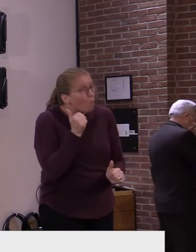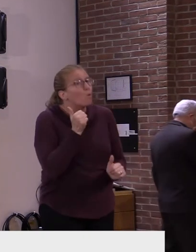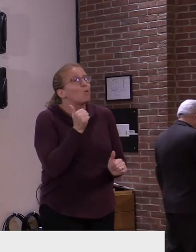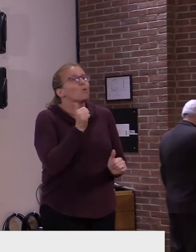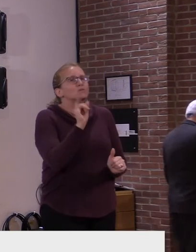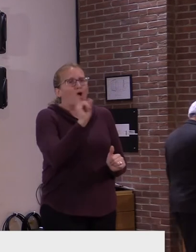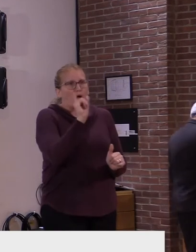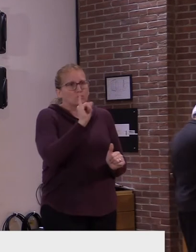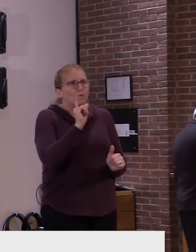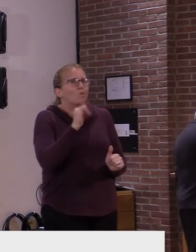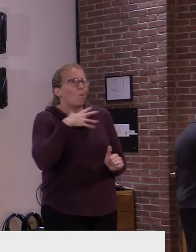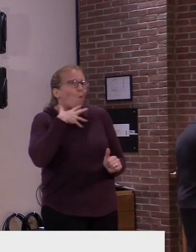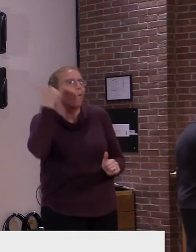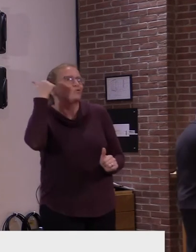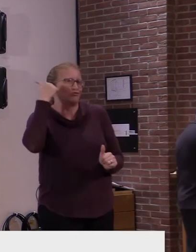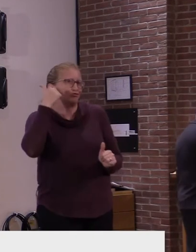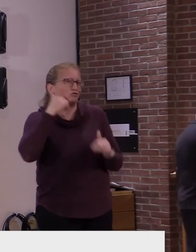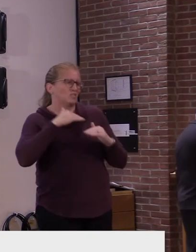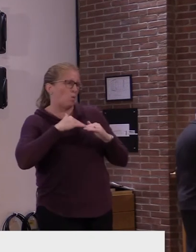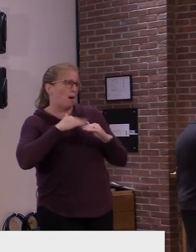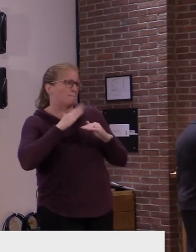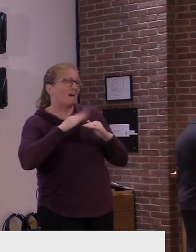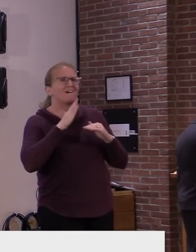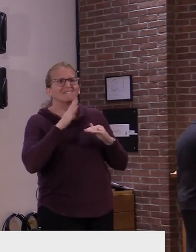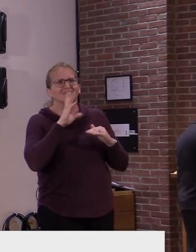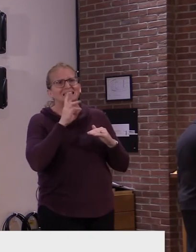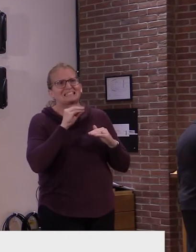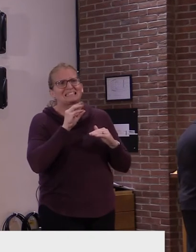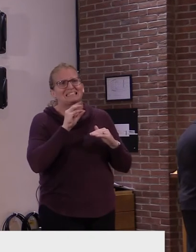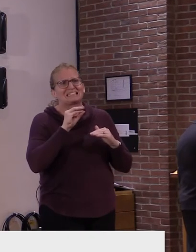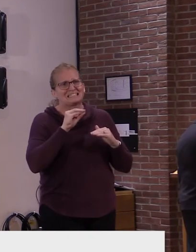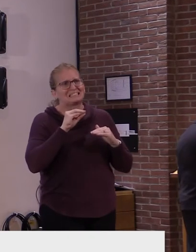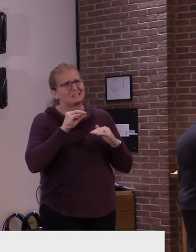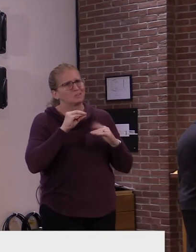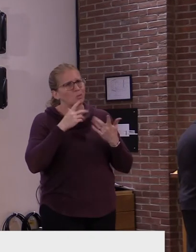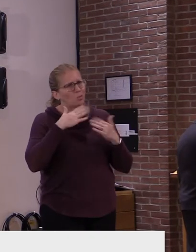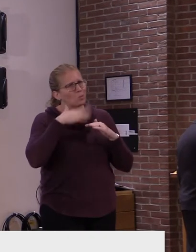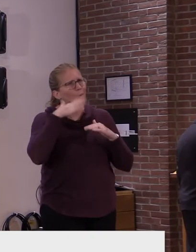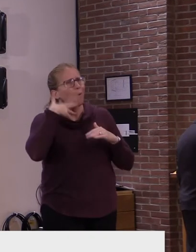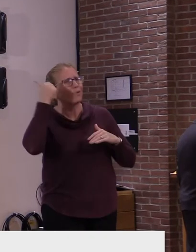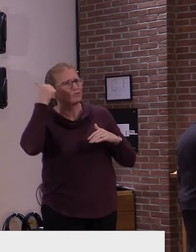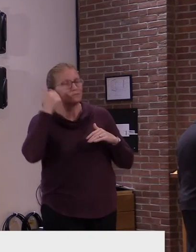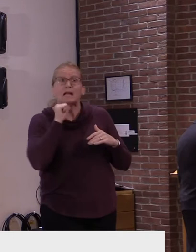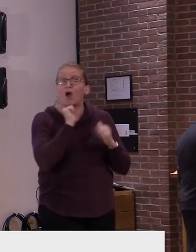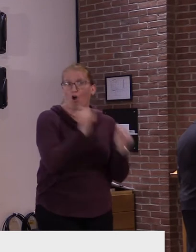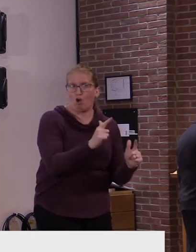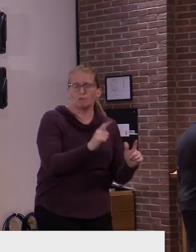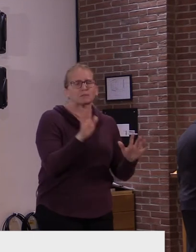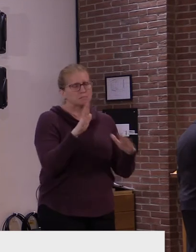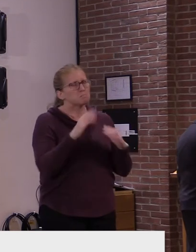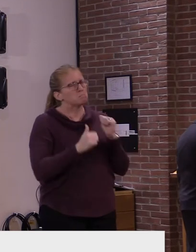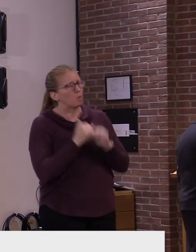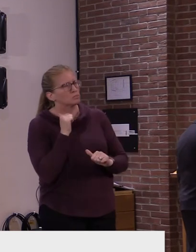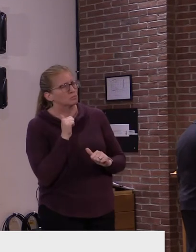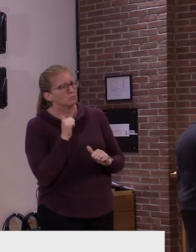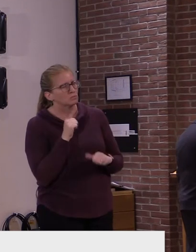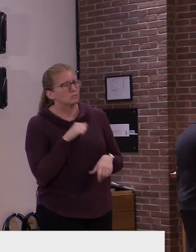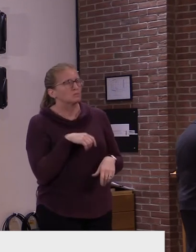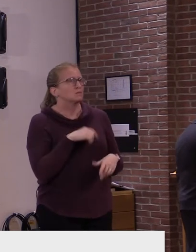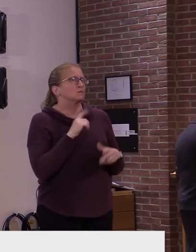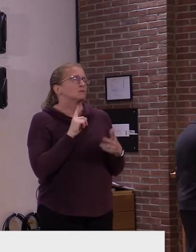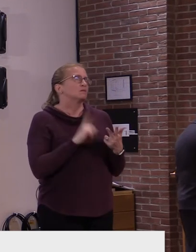higher age range you know above age 60 for sure and a number of them were